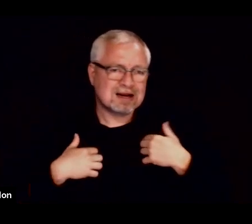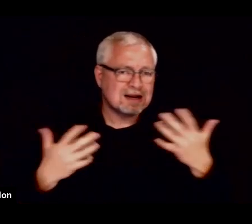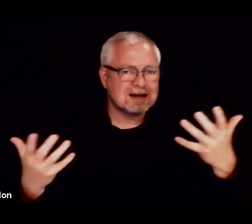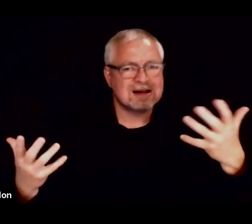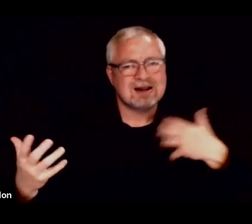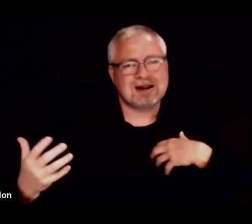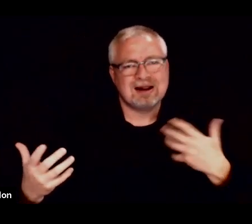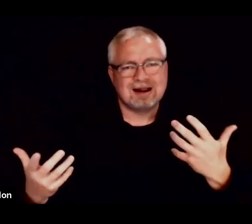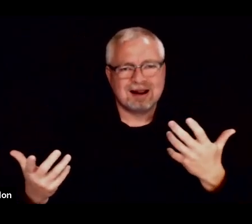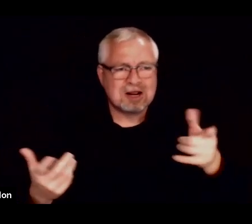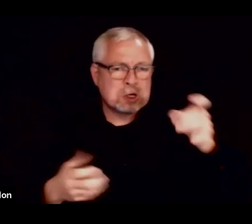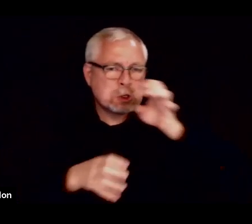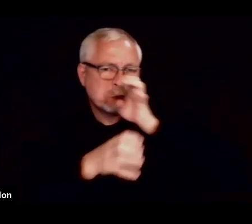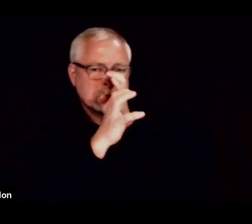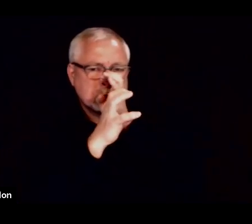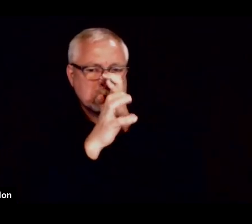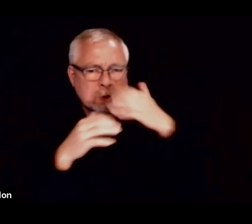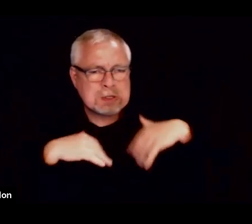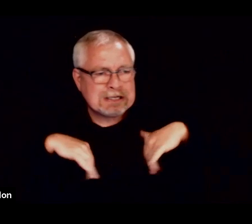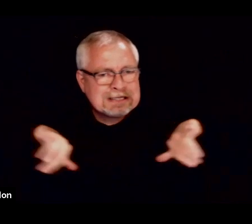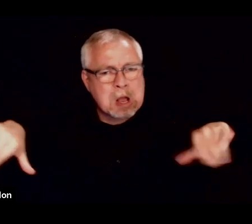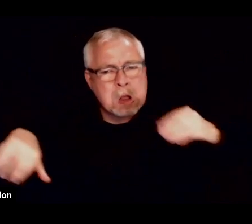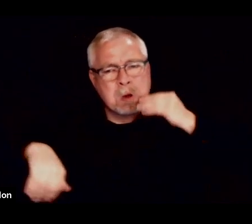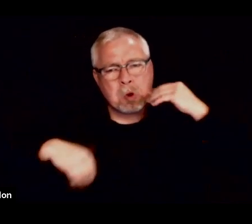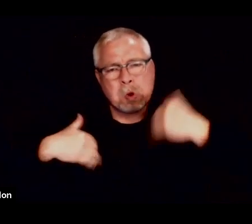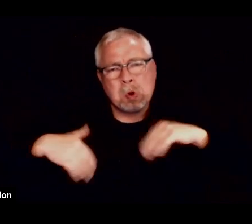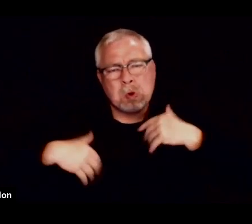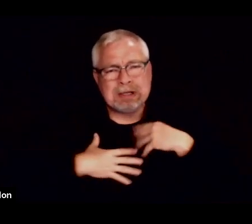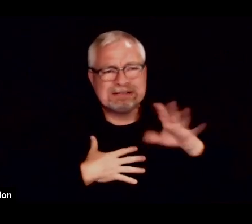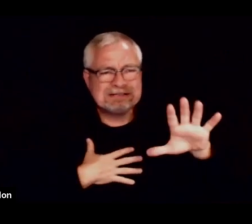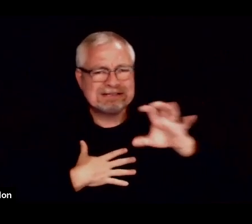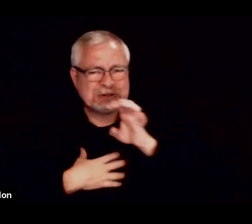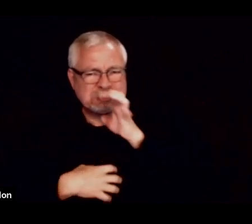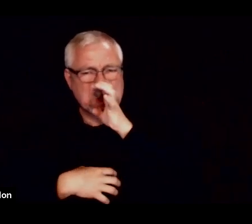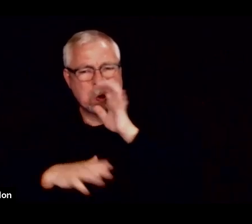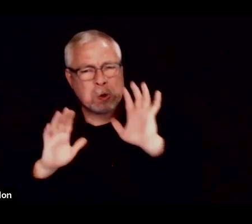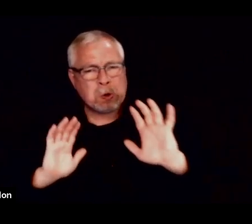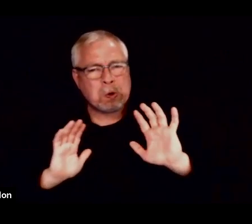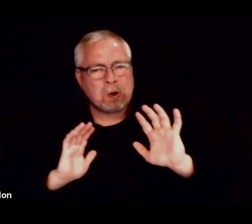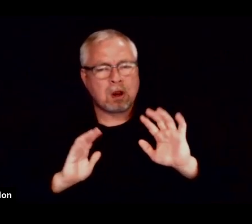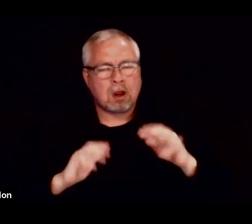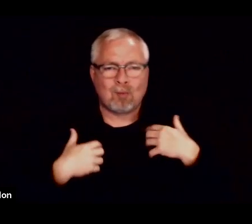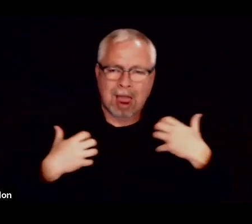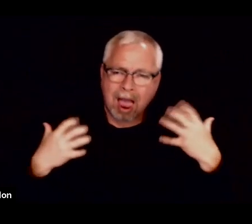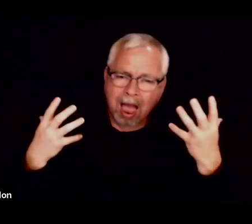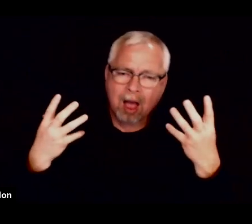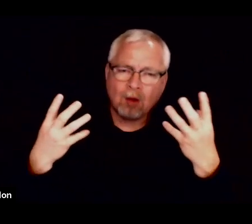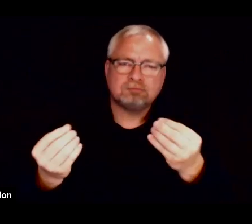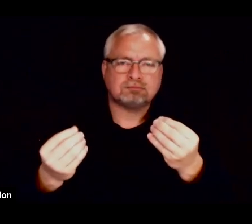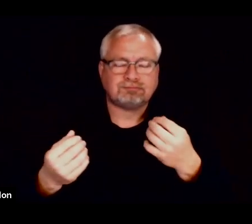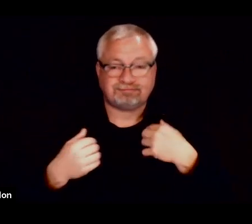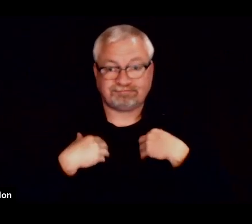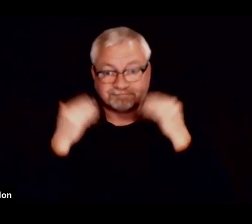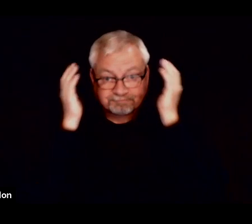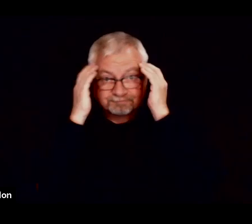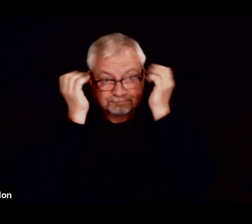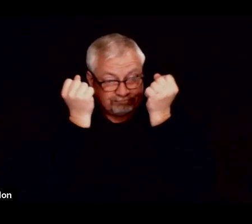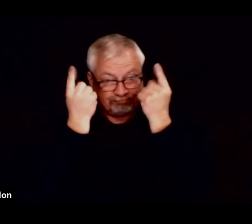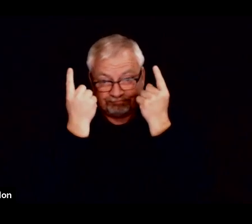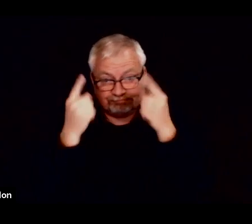is overly conservative given the realities as they perceive them in their more local communities or